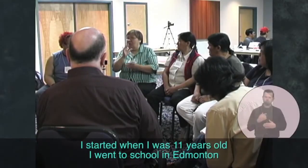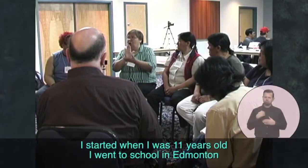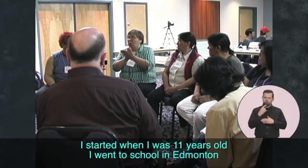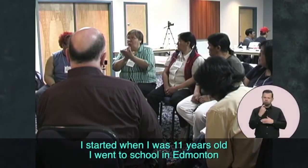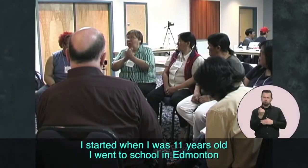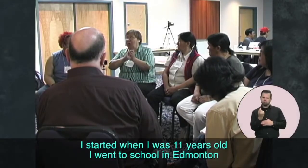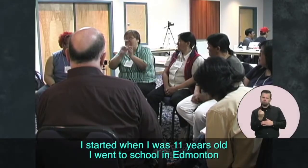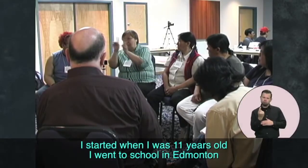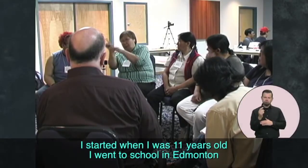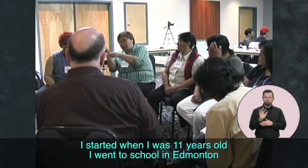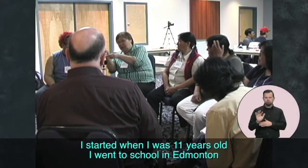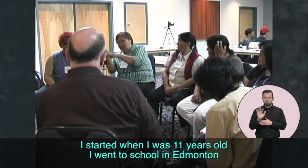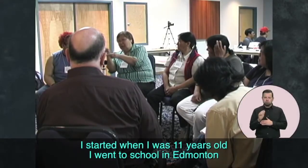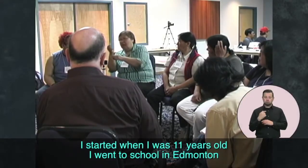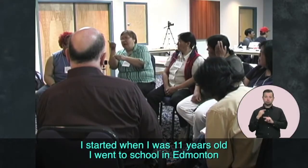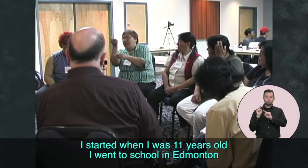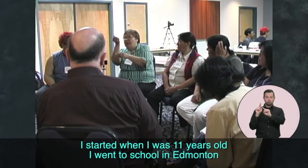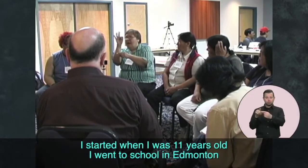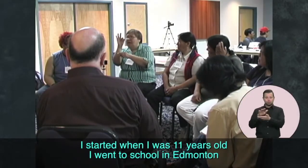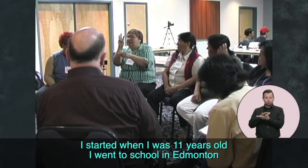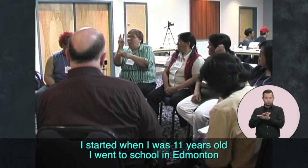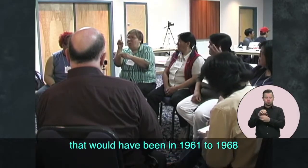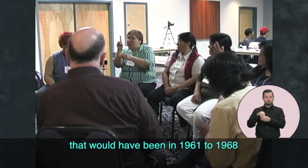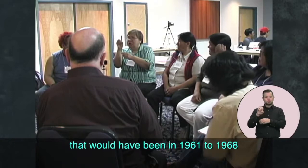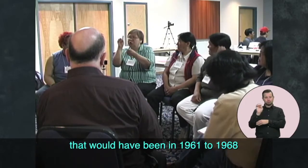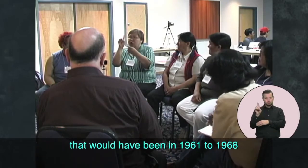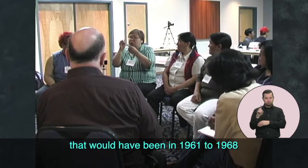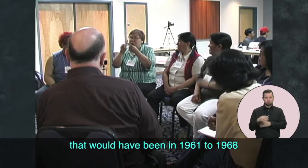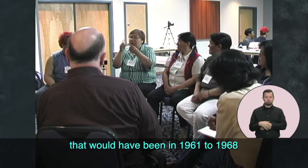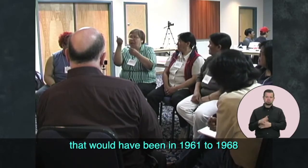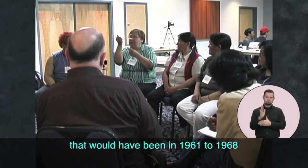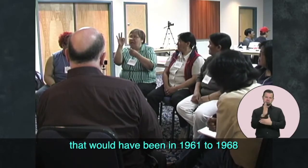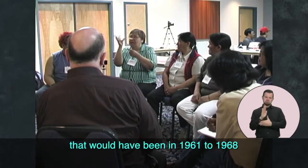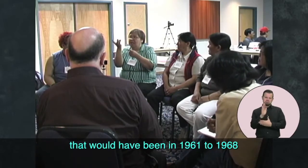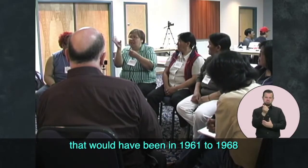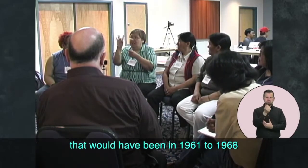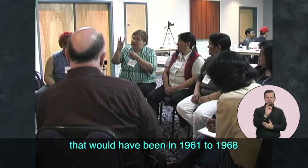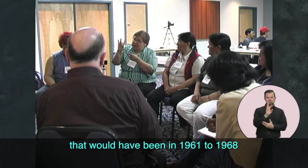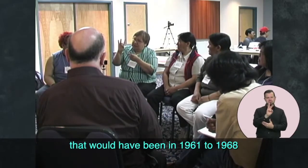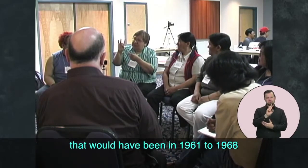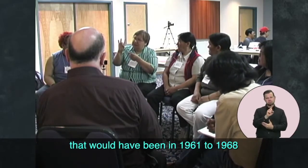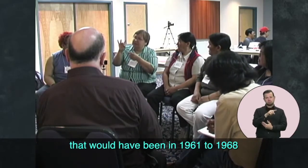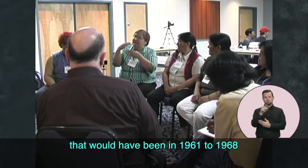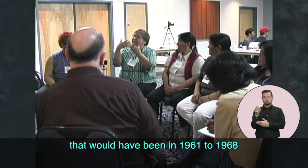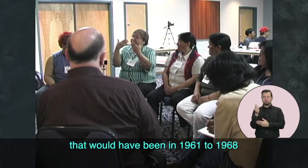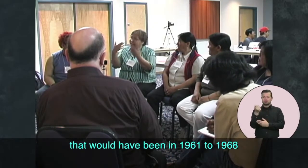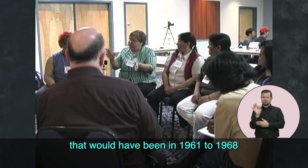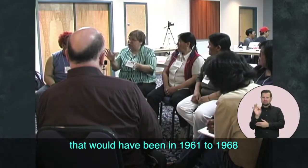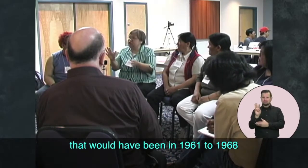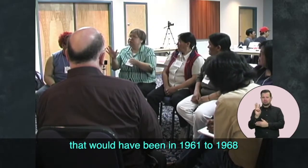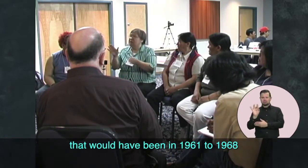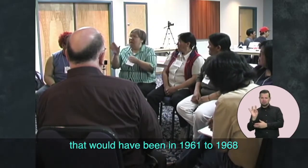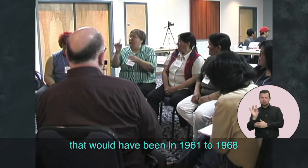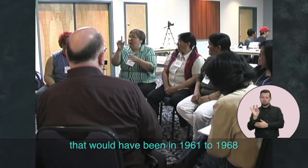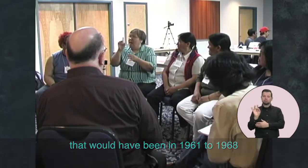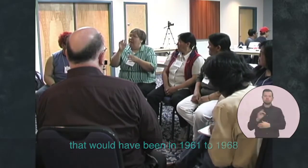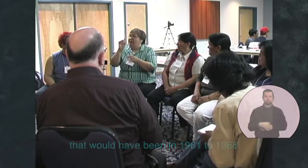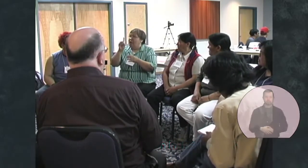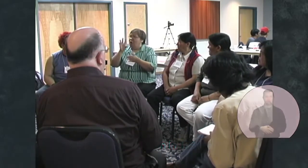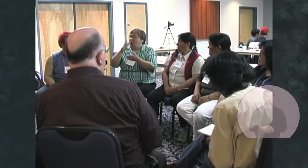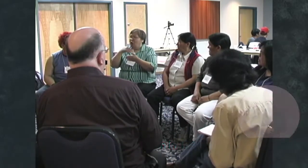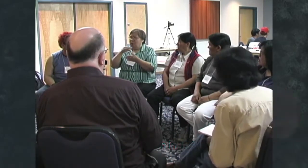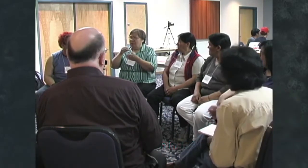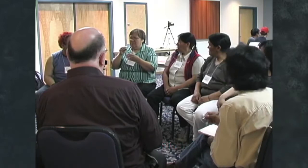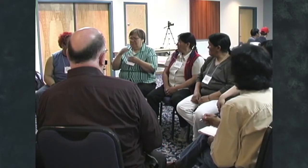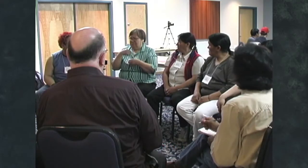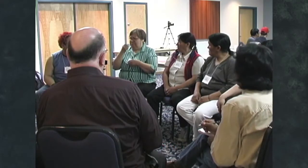I started when I was 11 years old. I went to school in Edmonton there, and that would have been in 1961 till 68, and then I